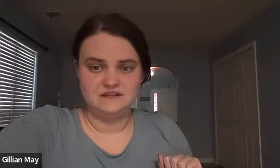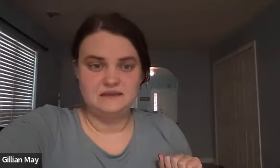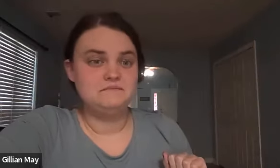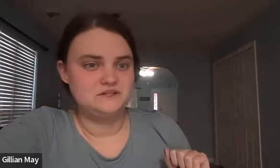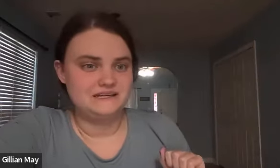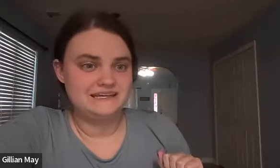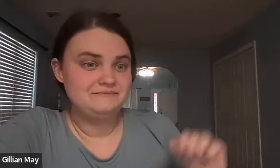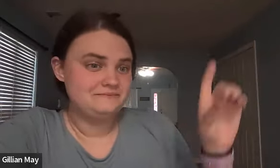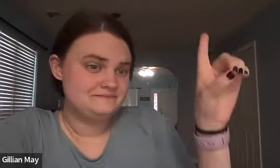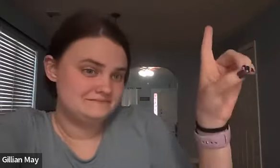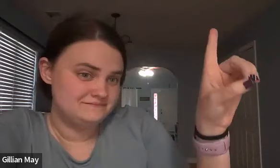Okay, I'm gonna do it again.